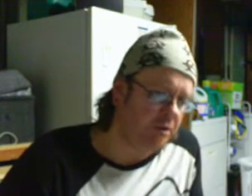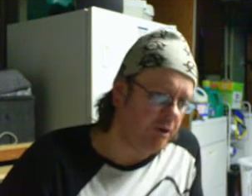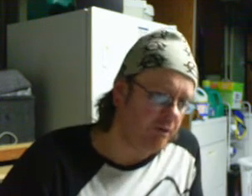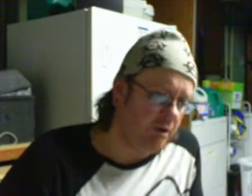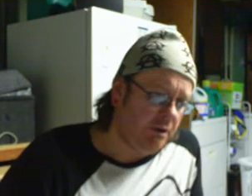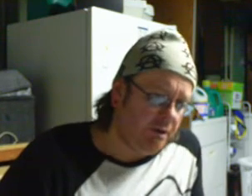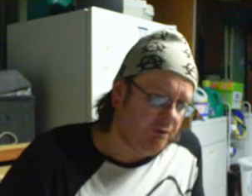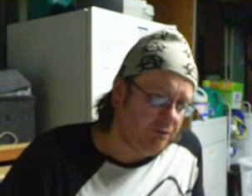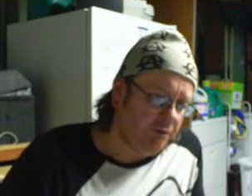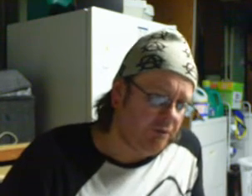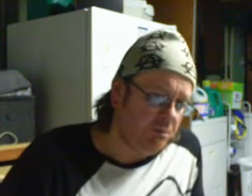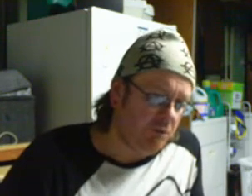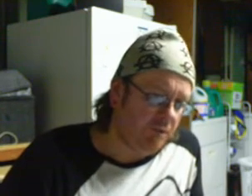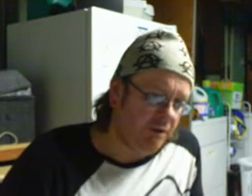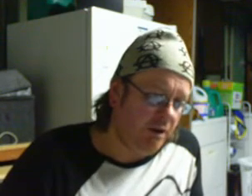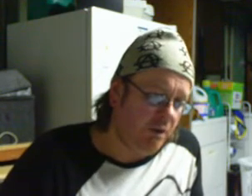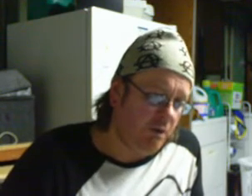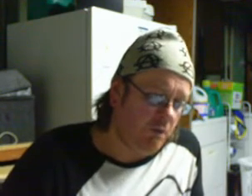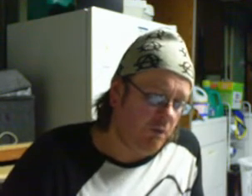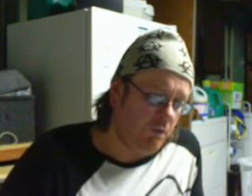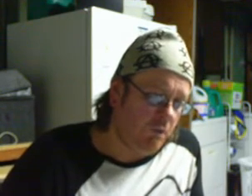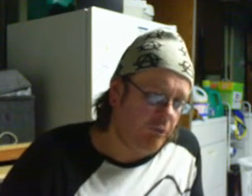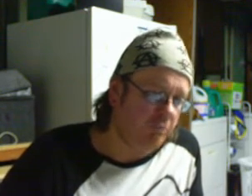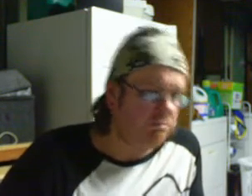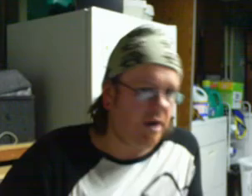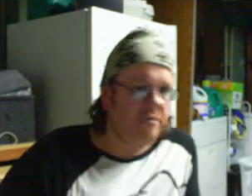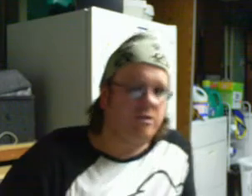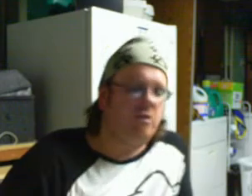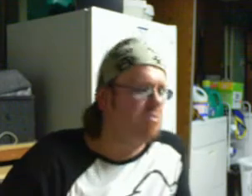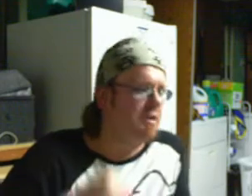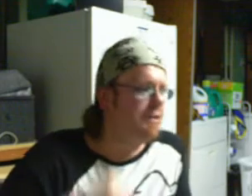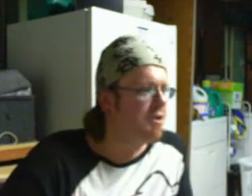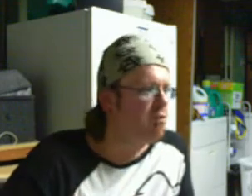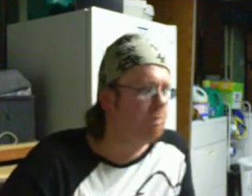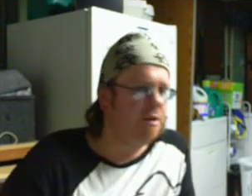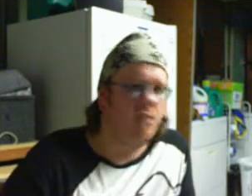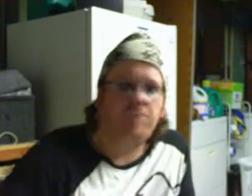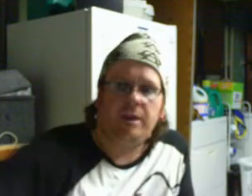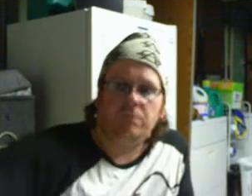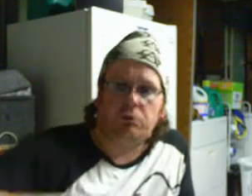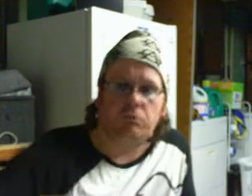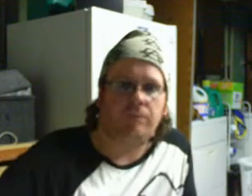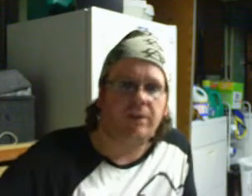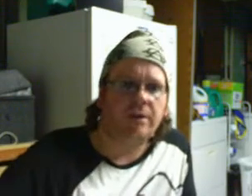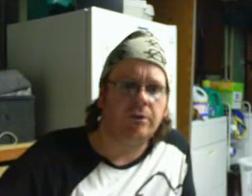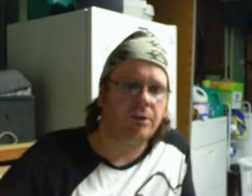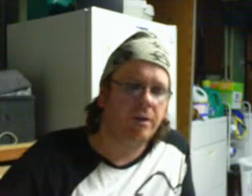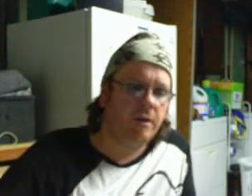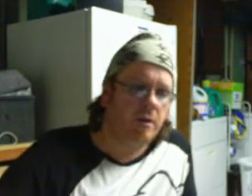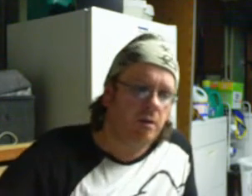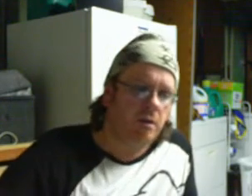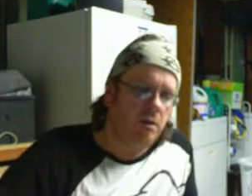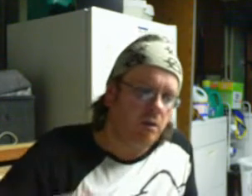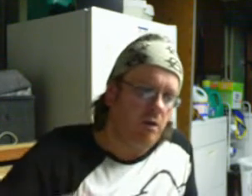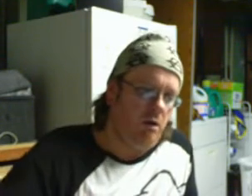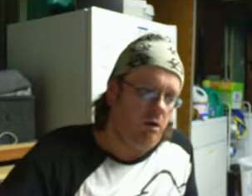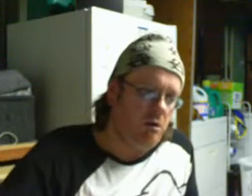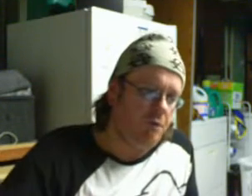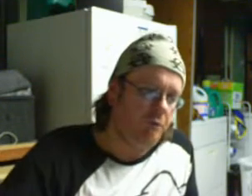there? It just seemed to fit with this mindset of being hell-bent, of being more revered all over the